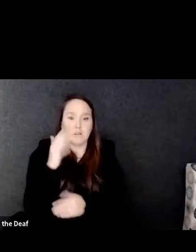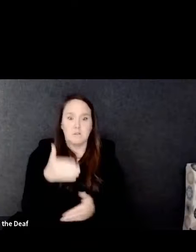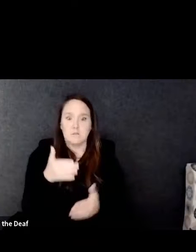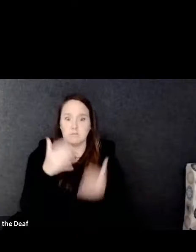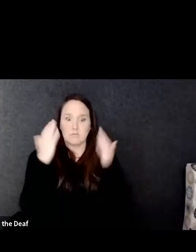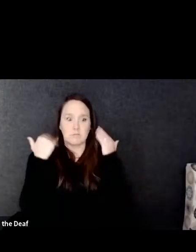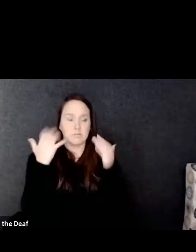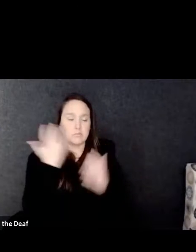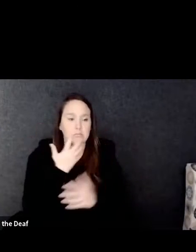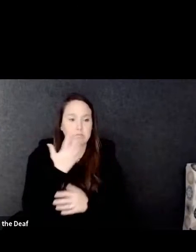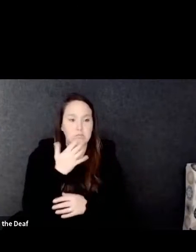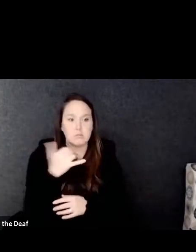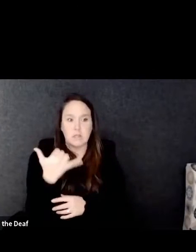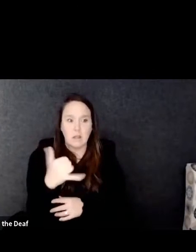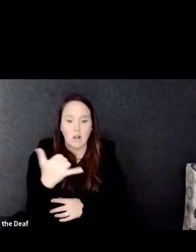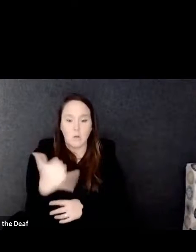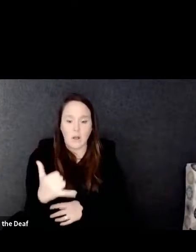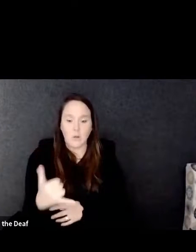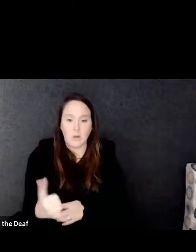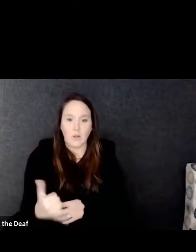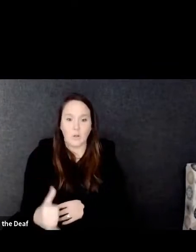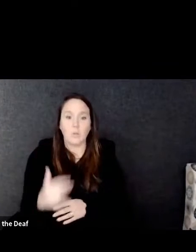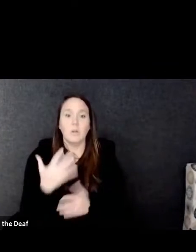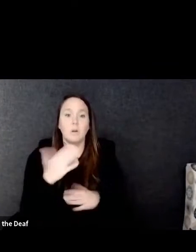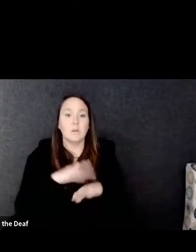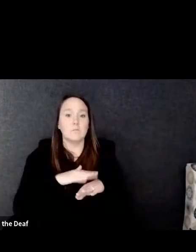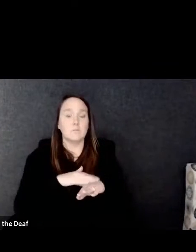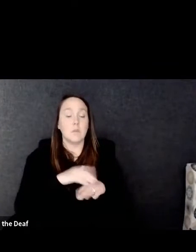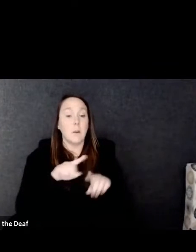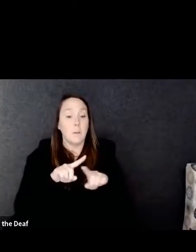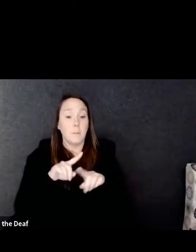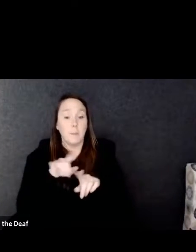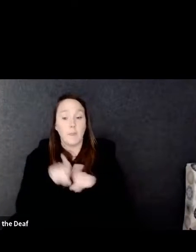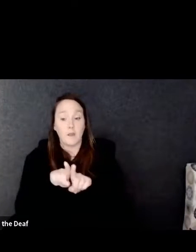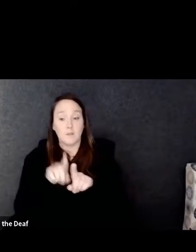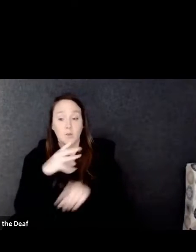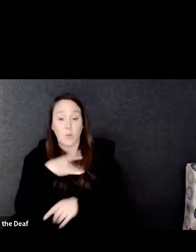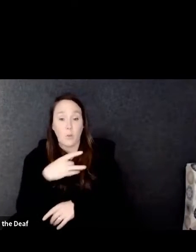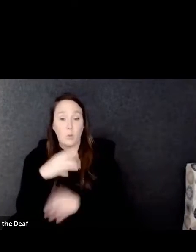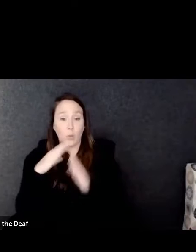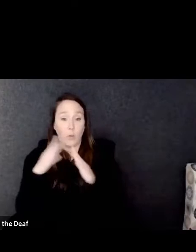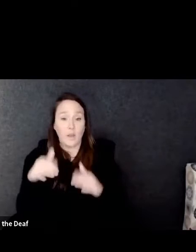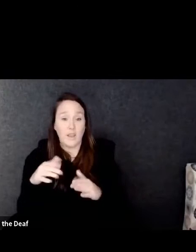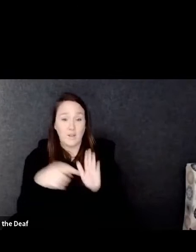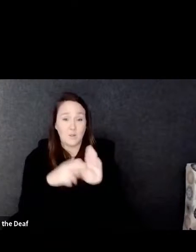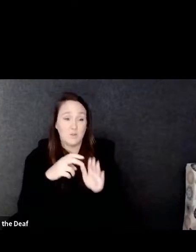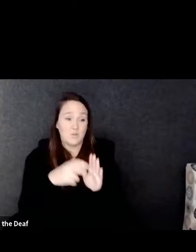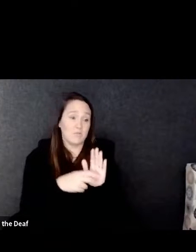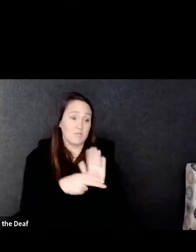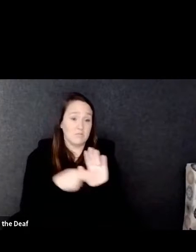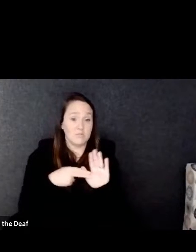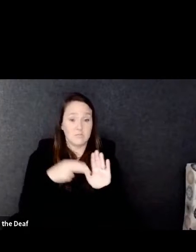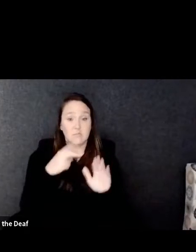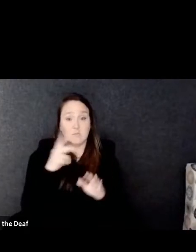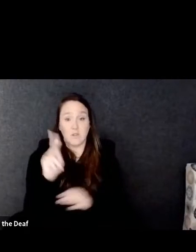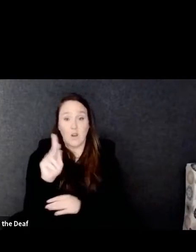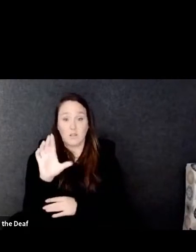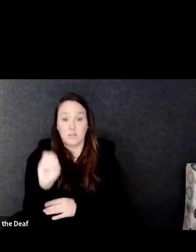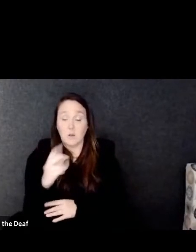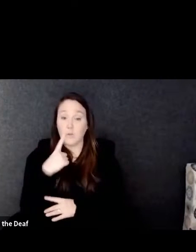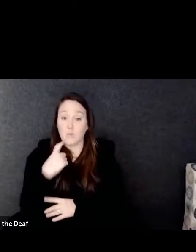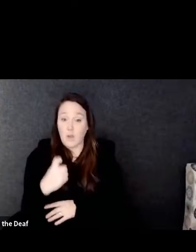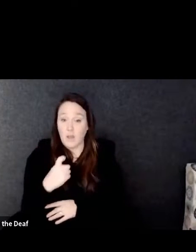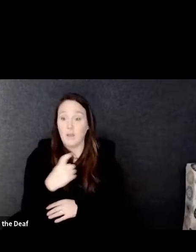overwhelmingly yellow, meaning caution. At the same time, the White House task force has rated Knox County red and the county most adversely impacted